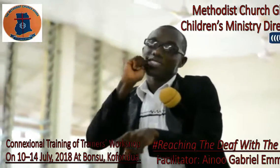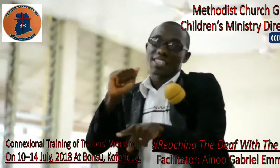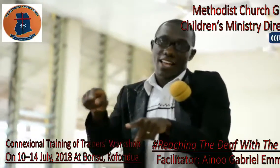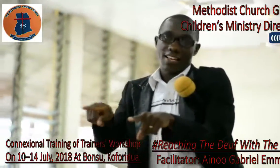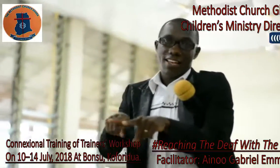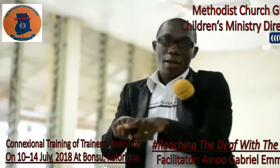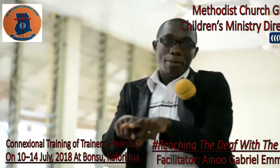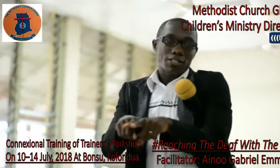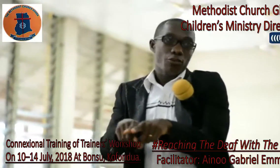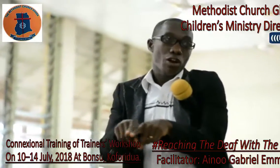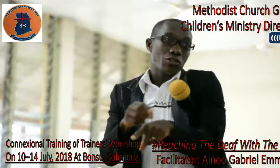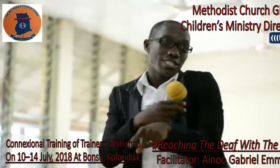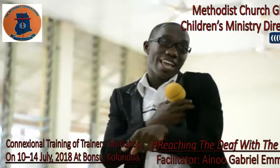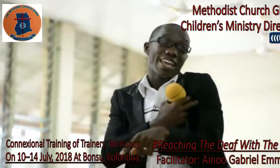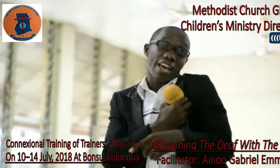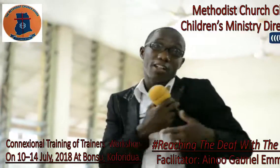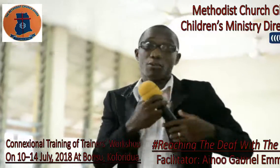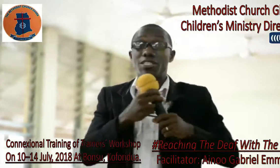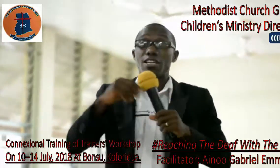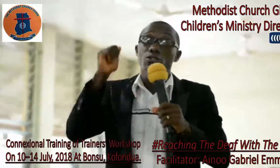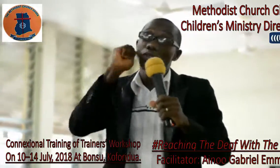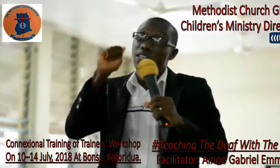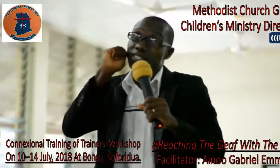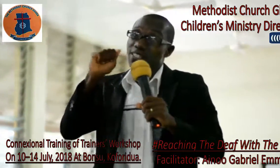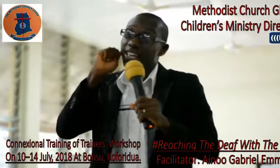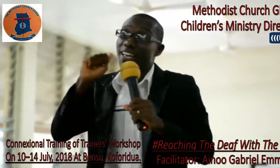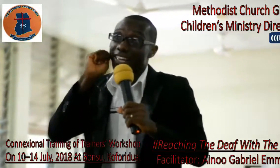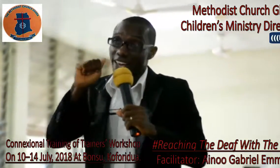sister. But if you want to say girl, you just do this.